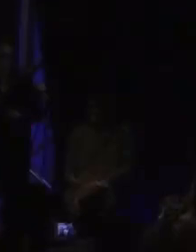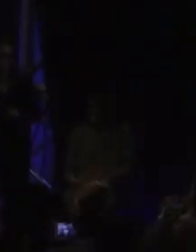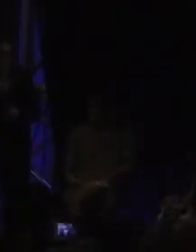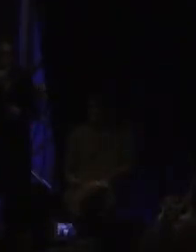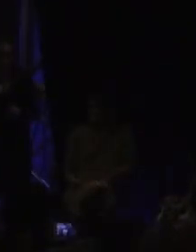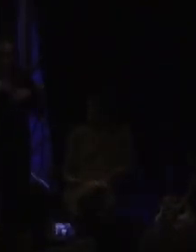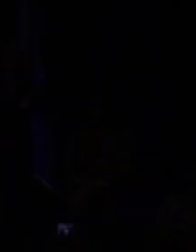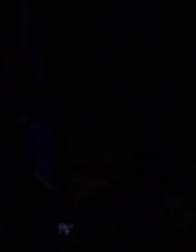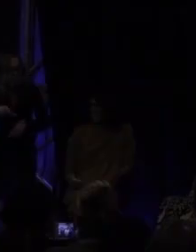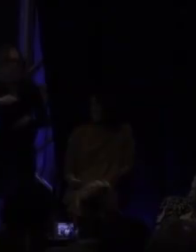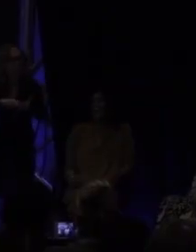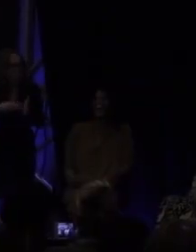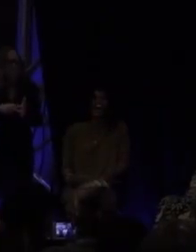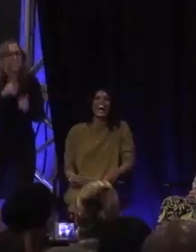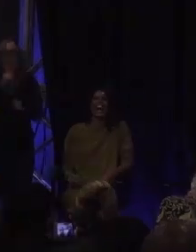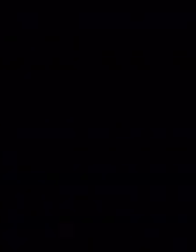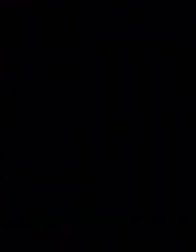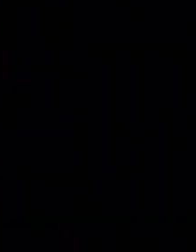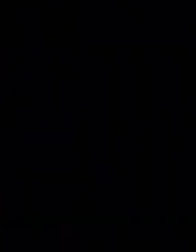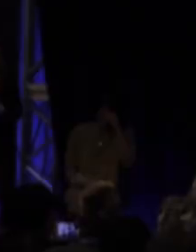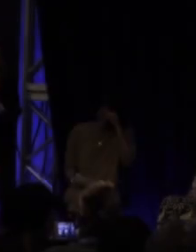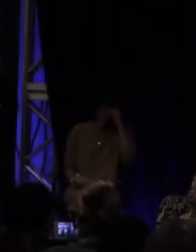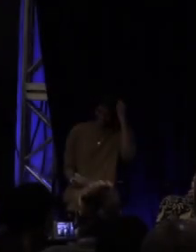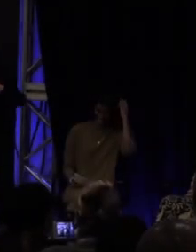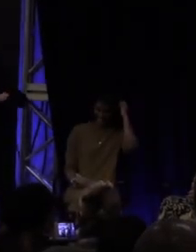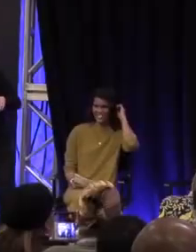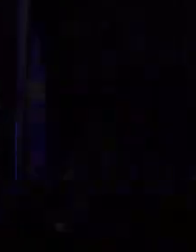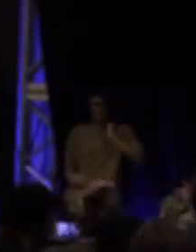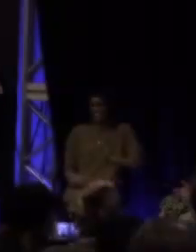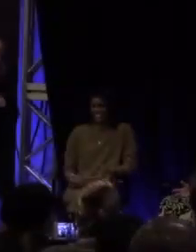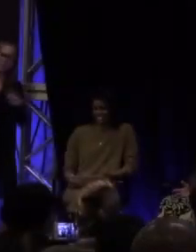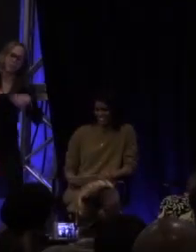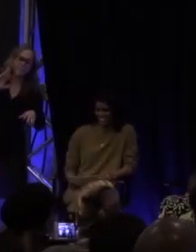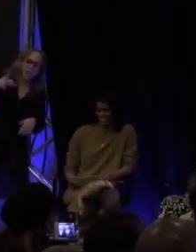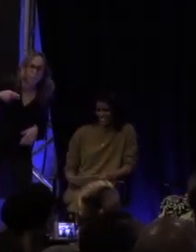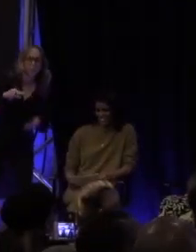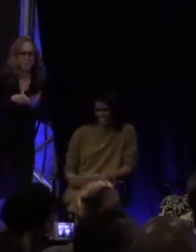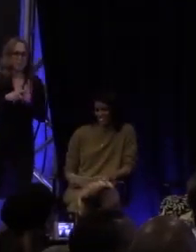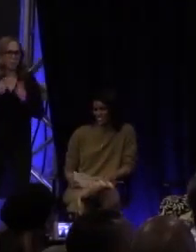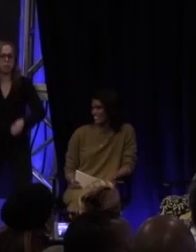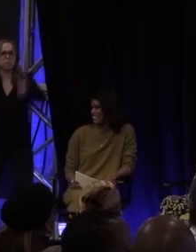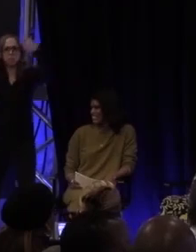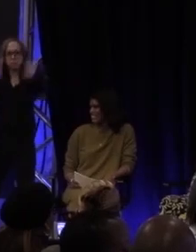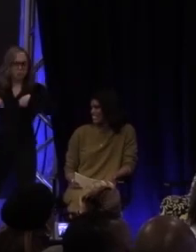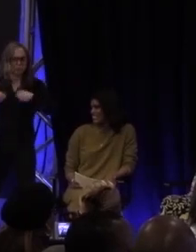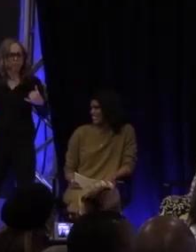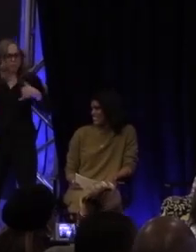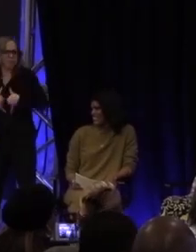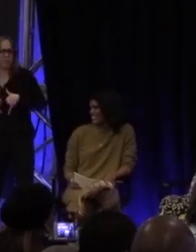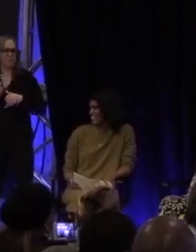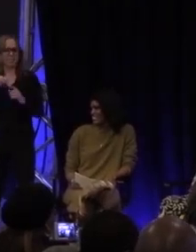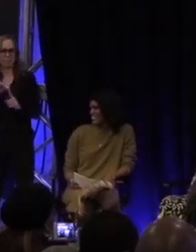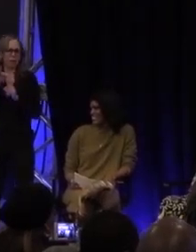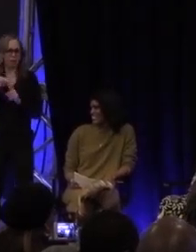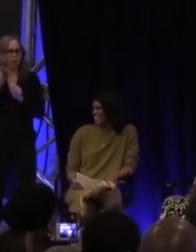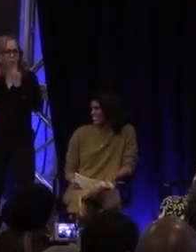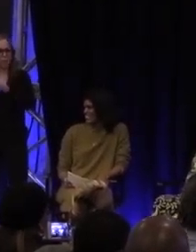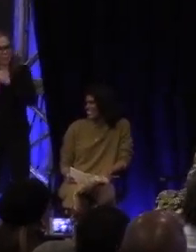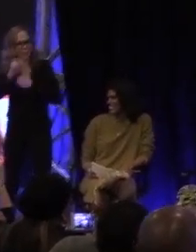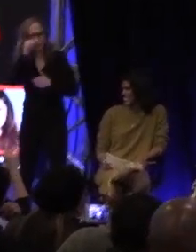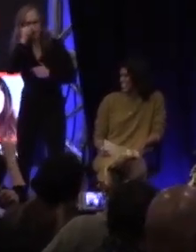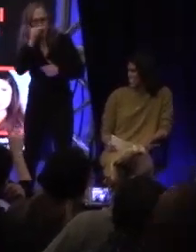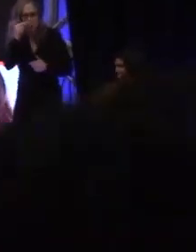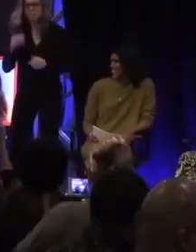is a dressed up version of them not dressing up. So I was like, I gotta wear something special. You know, I went into Nordstrom's. I'm like, give me something that